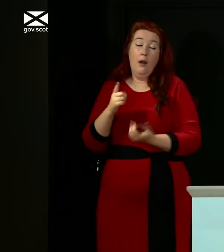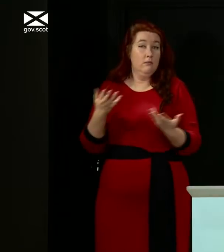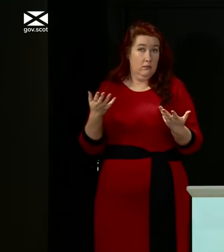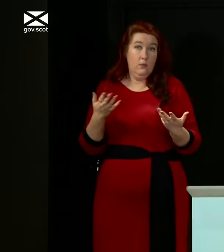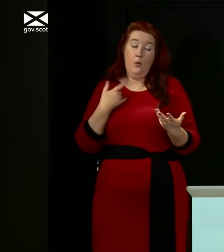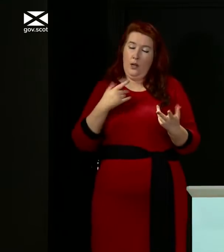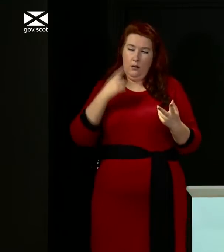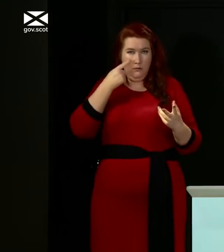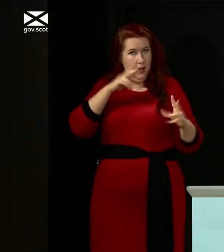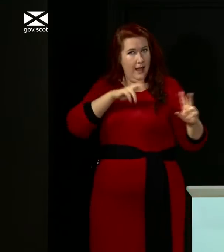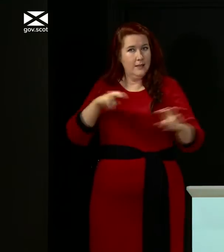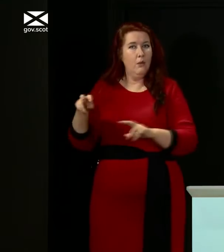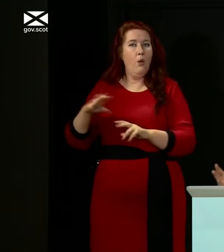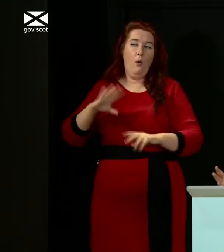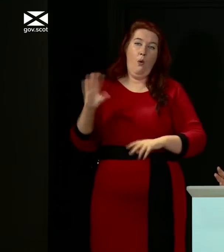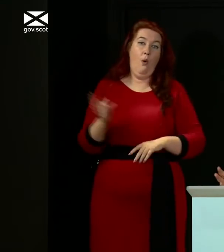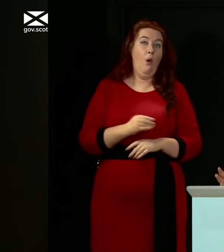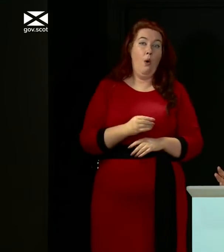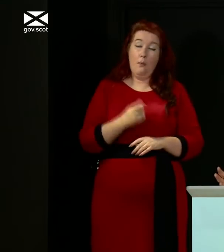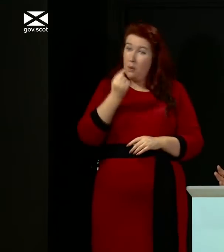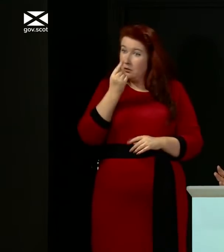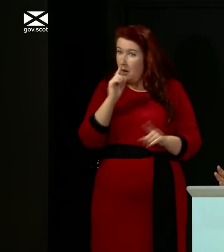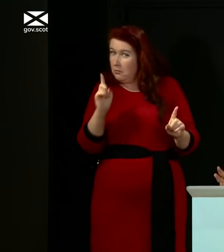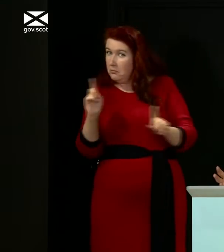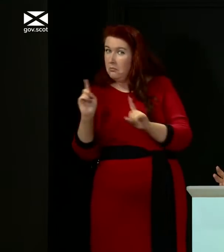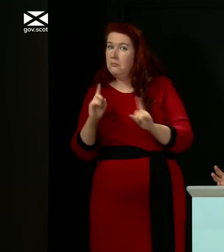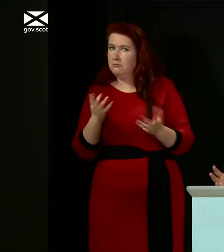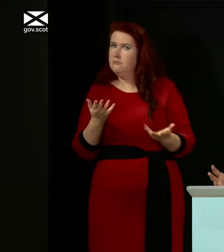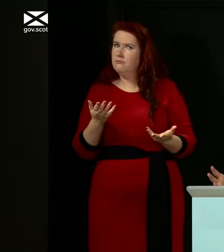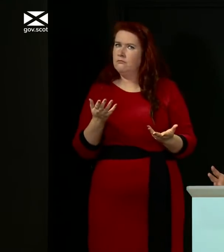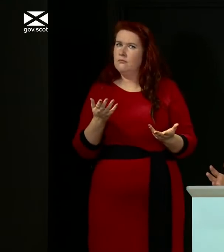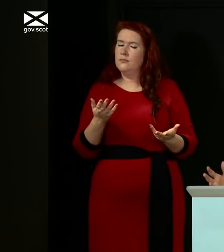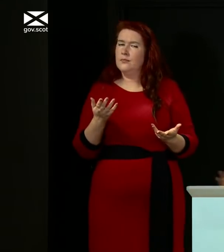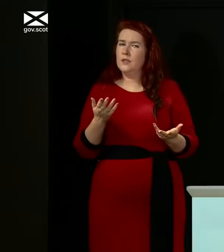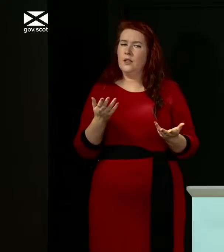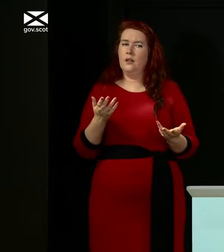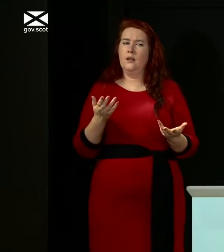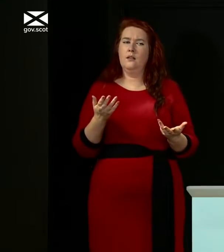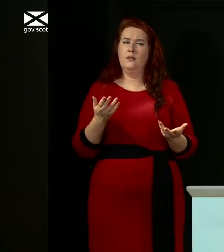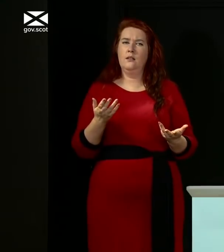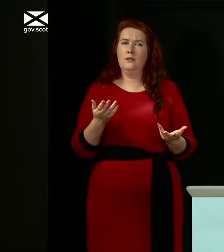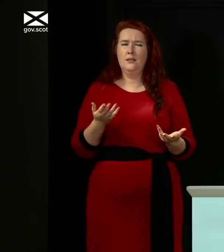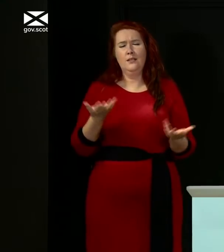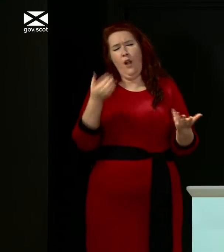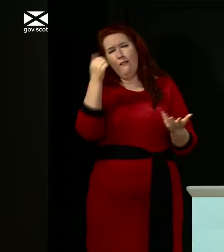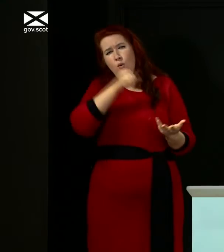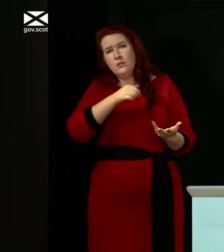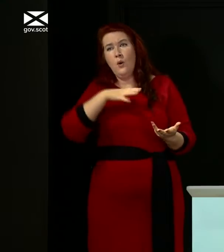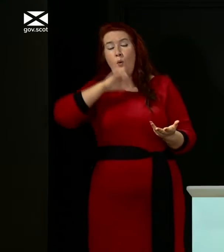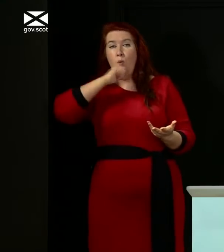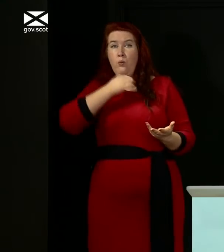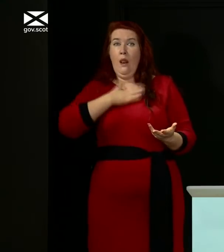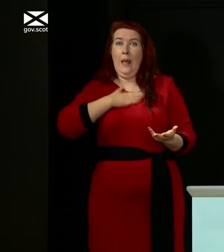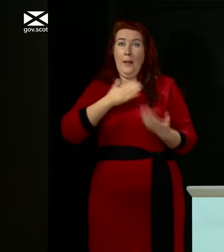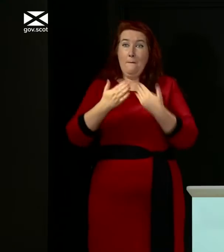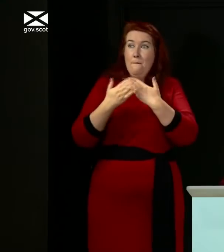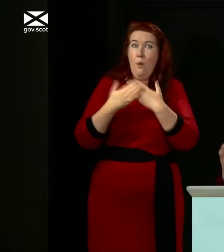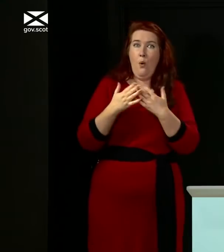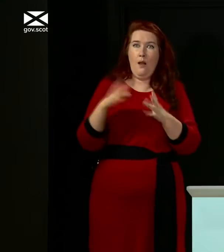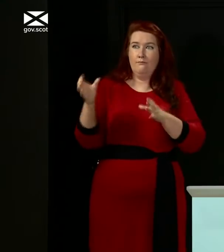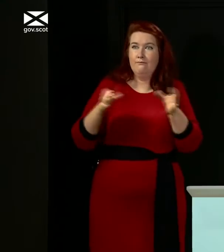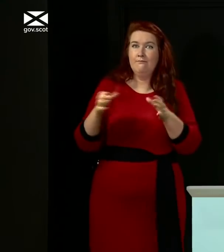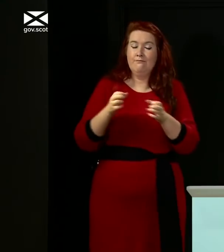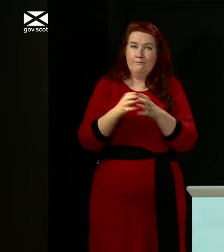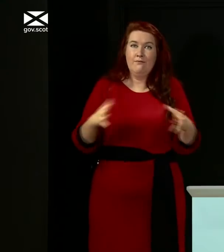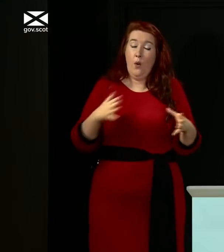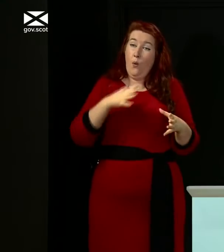will explore all of these offers. So, you know, I'm not going to stand here and say I wouldn't like more resource and you know, because